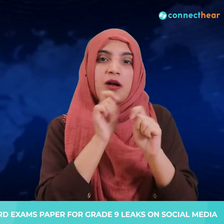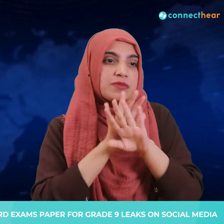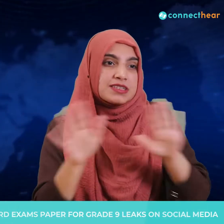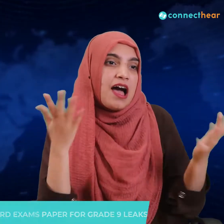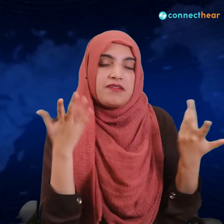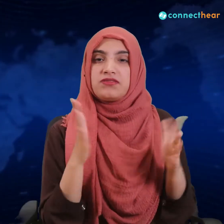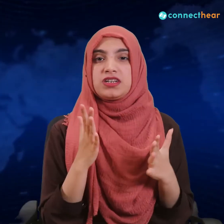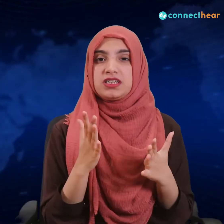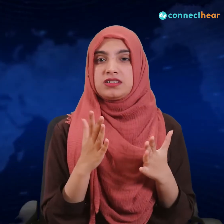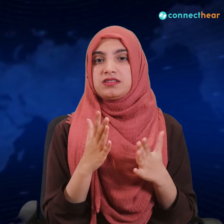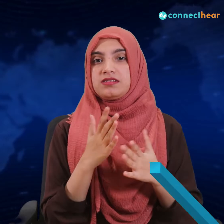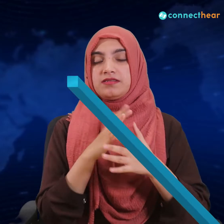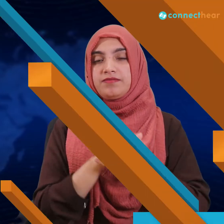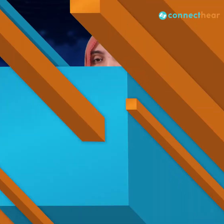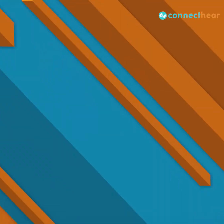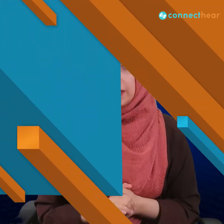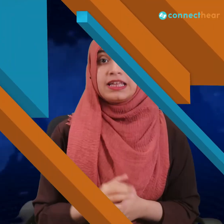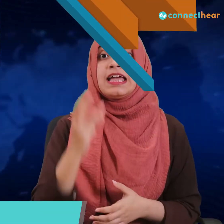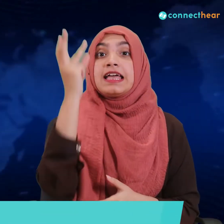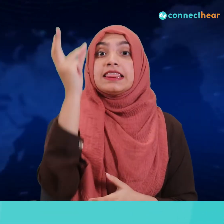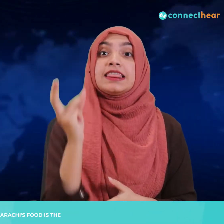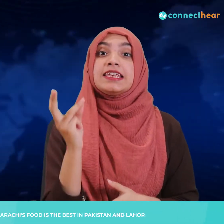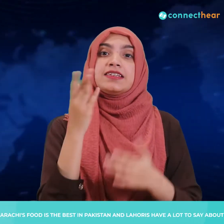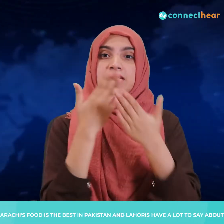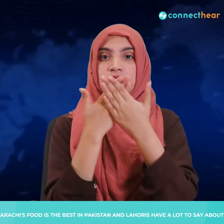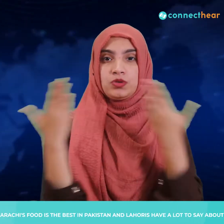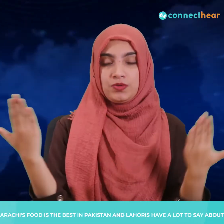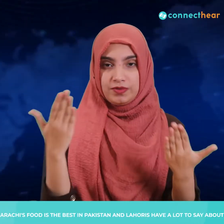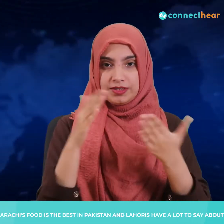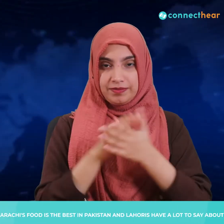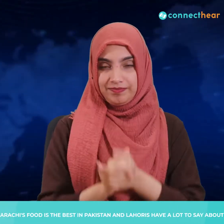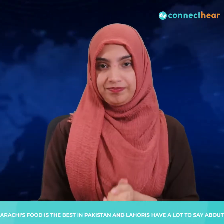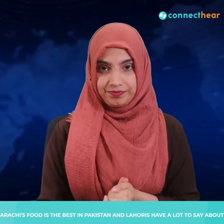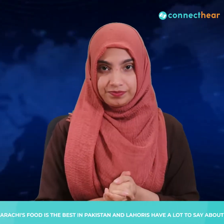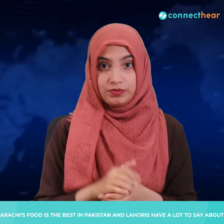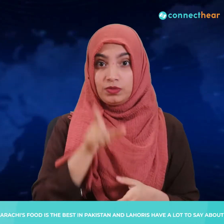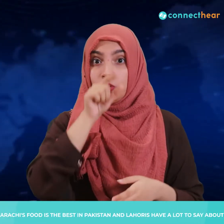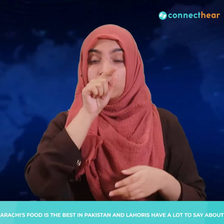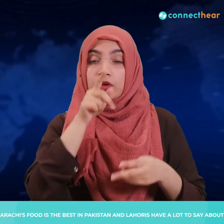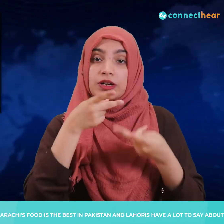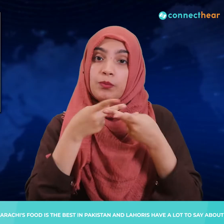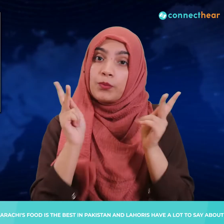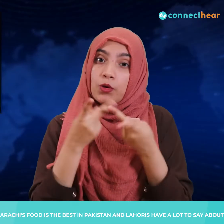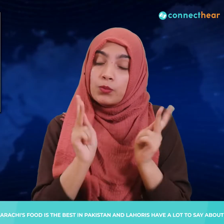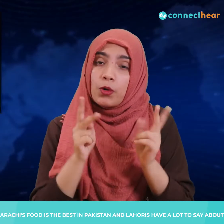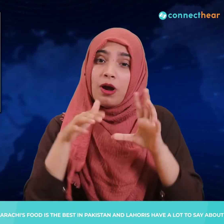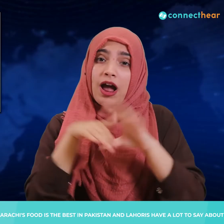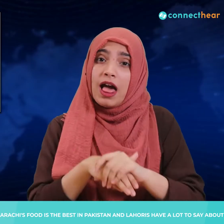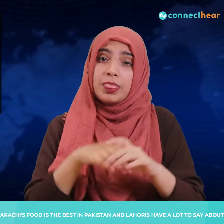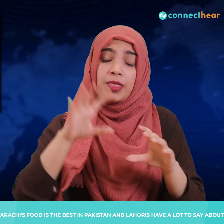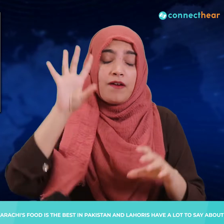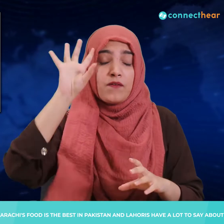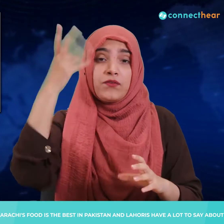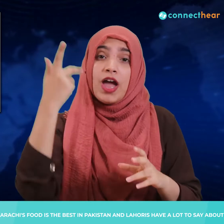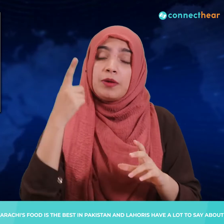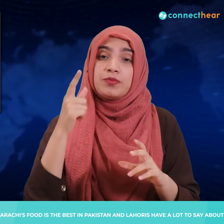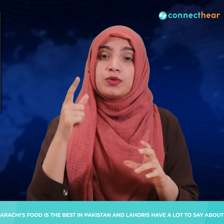this duty. Folks on Twitter are at it again. they've triggered